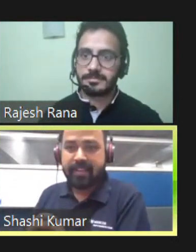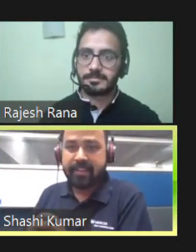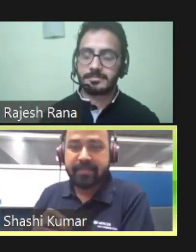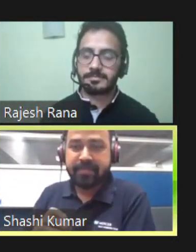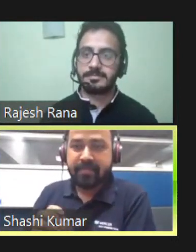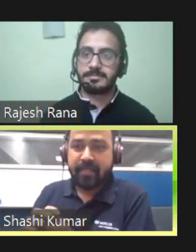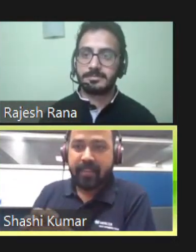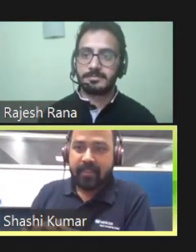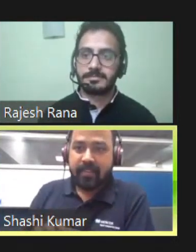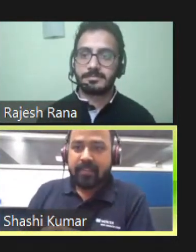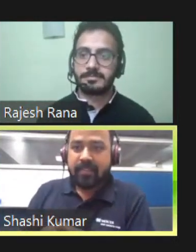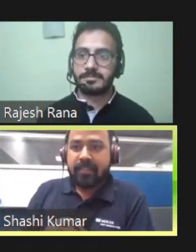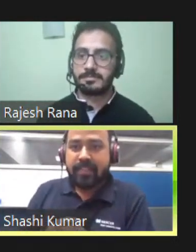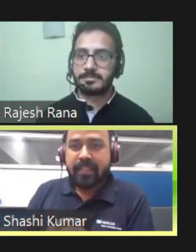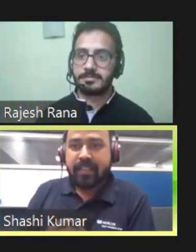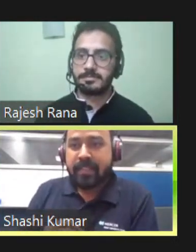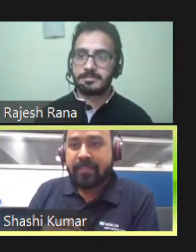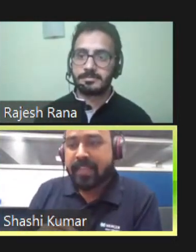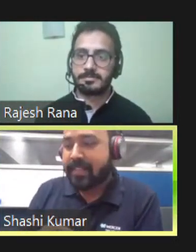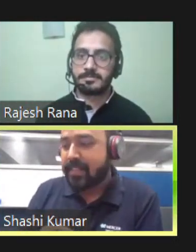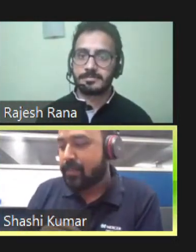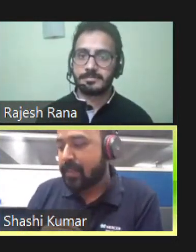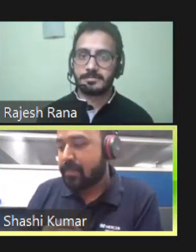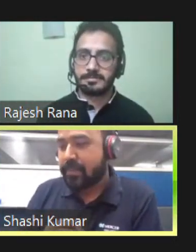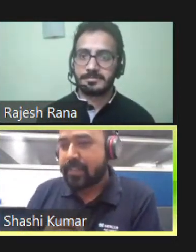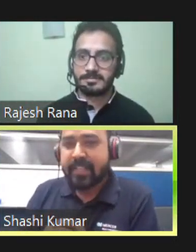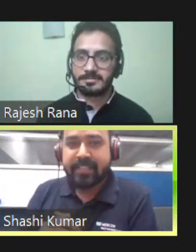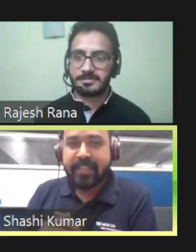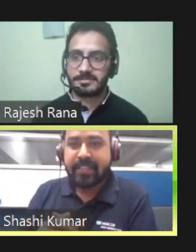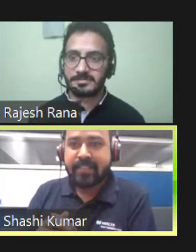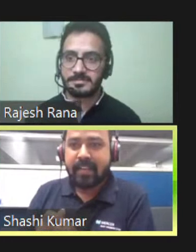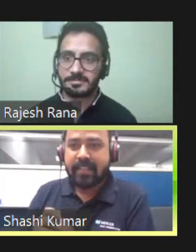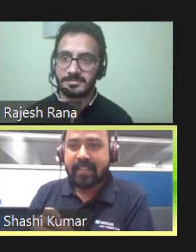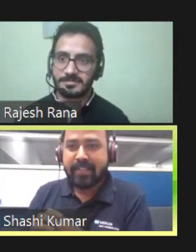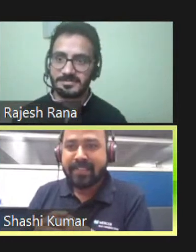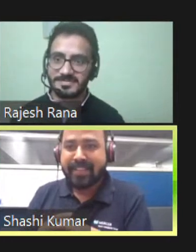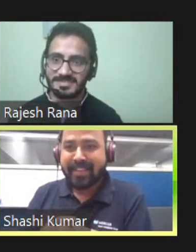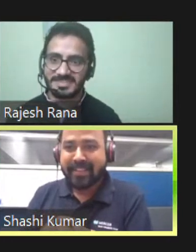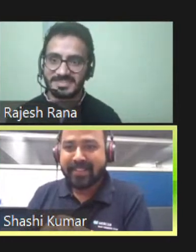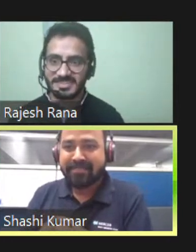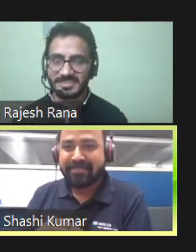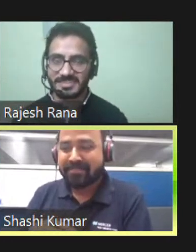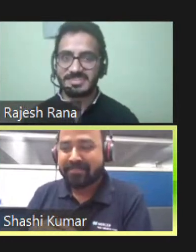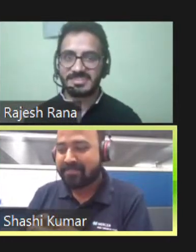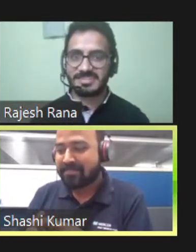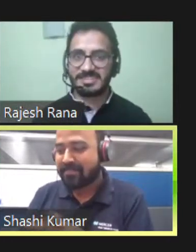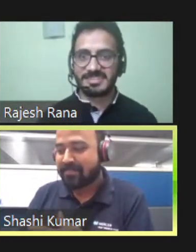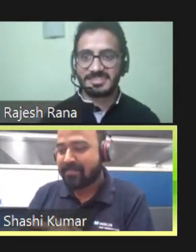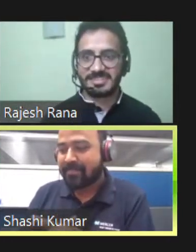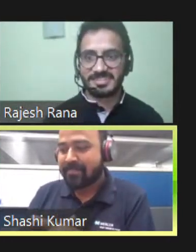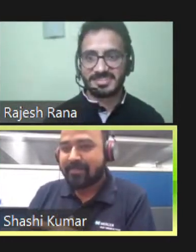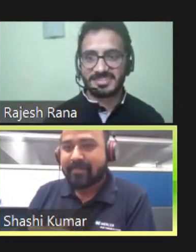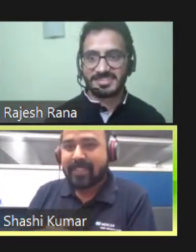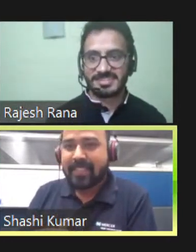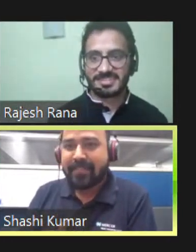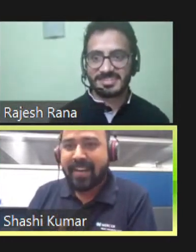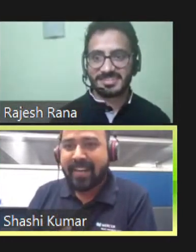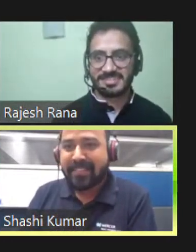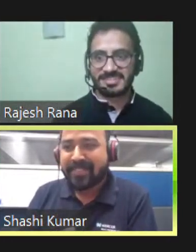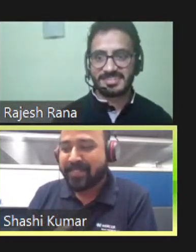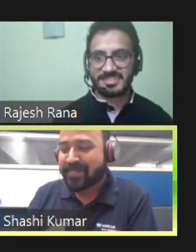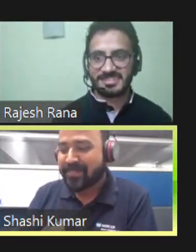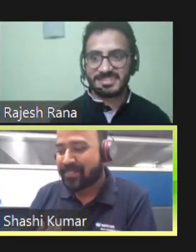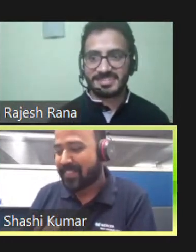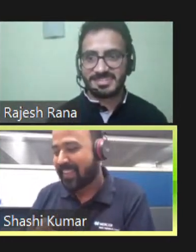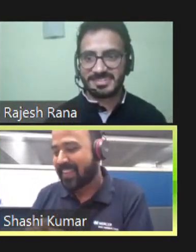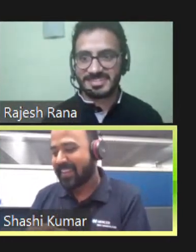for that? Just in the comment section, you can put it as yes, and then we'll start. Is it fine?